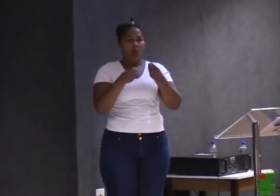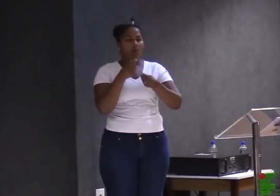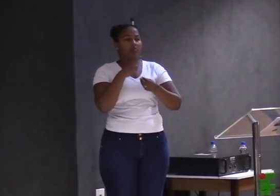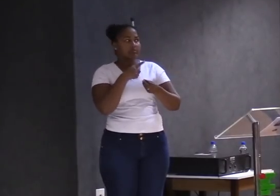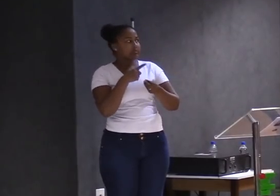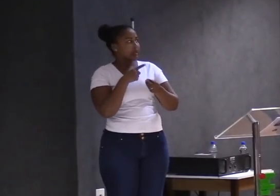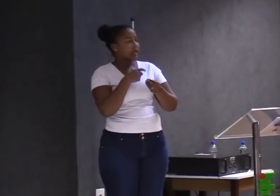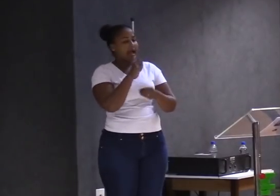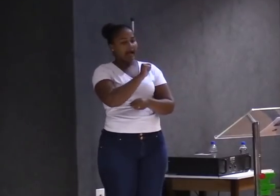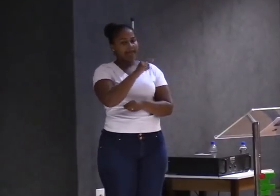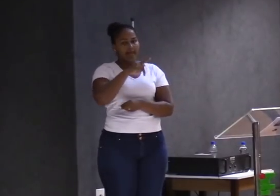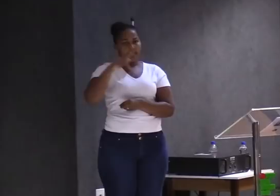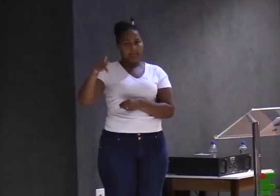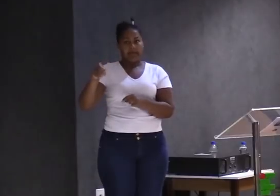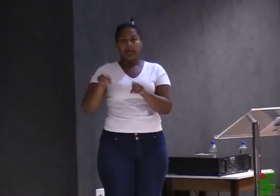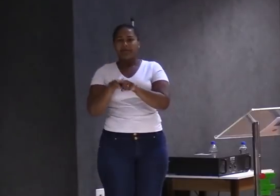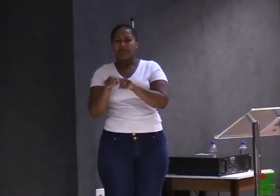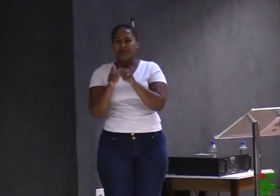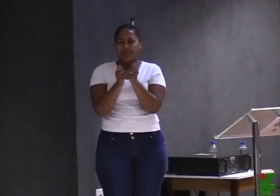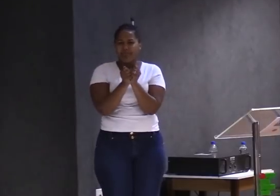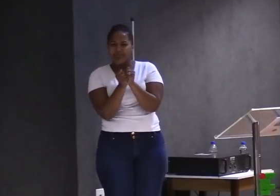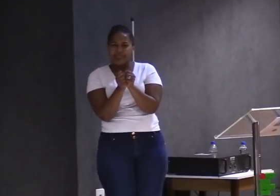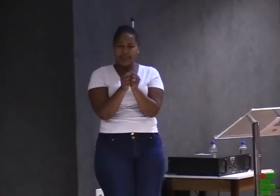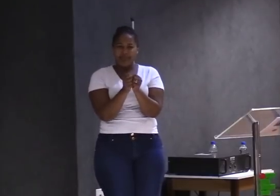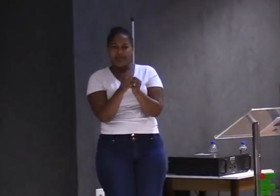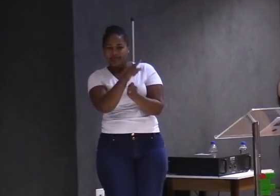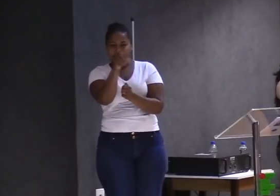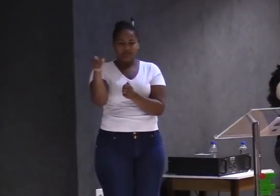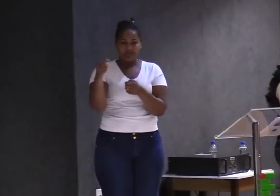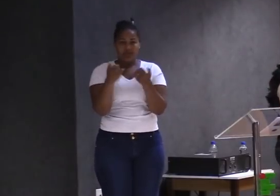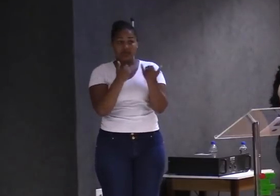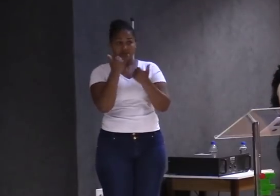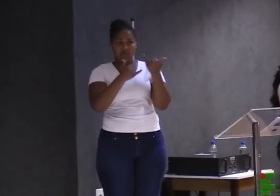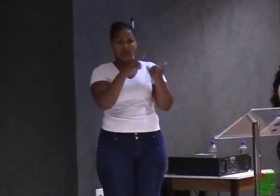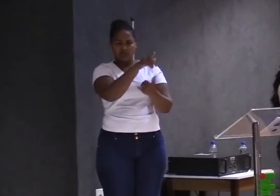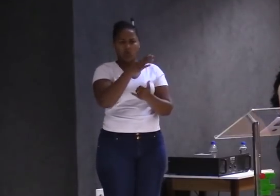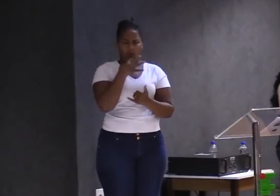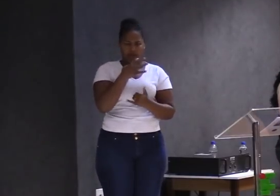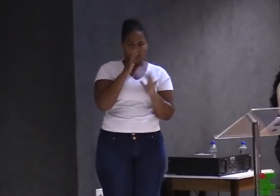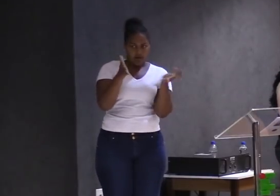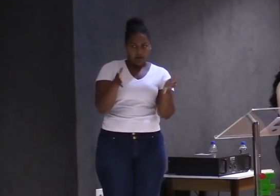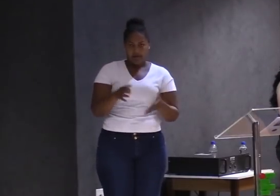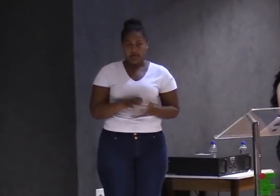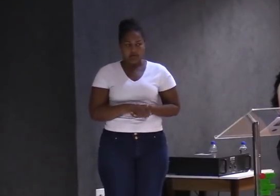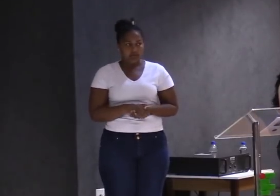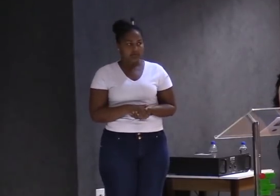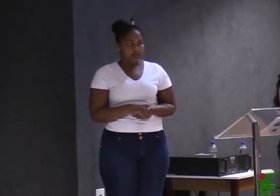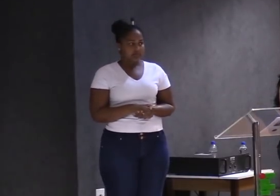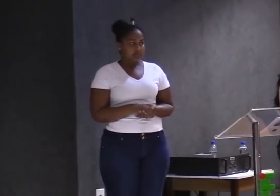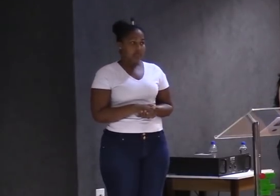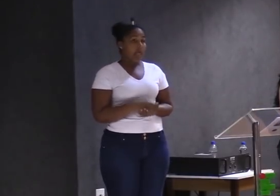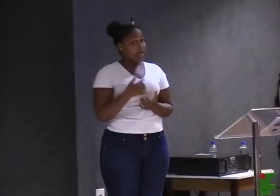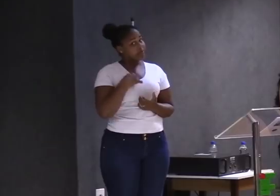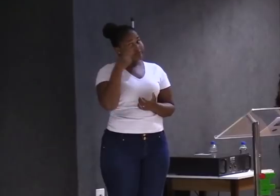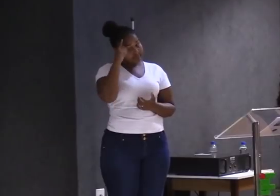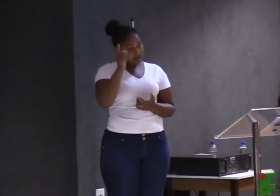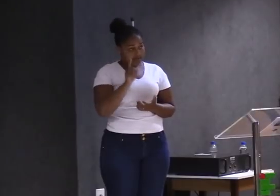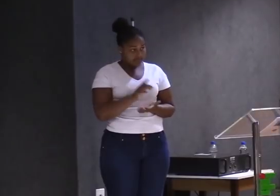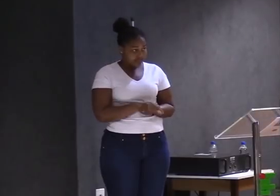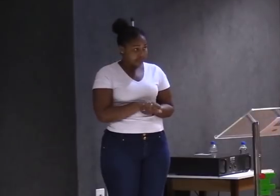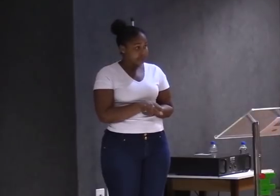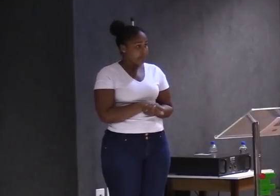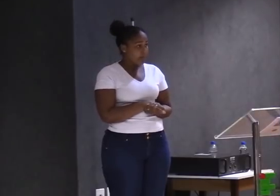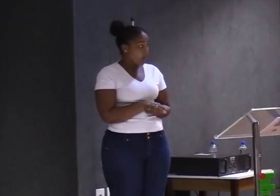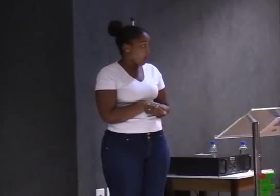conheciam esse tipo de jogo, né, online, com essa competição. So I think we can all agree that these